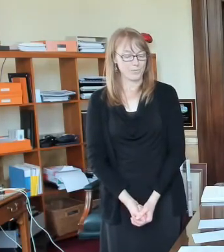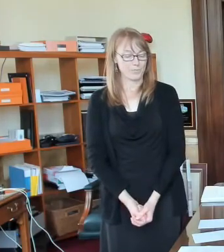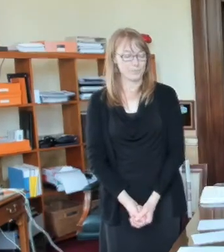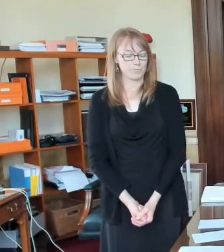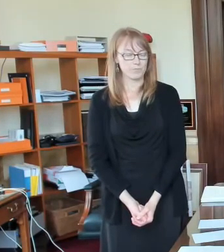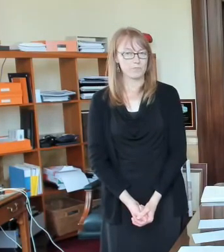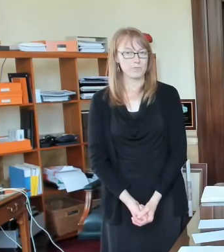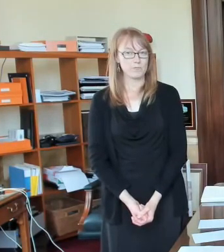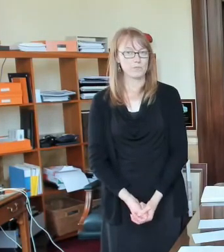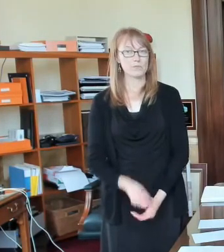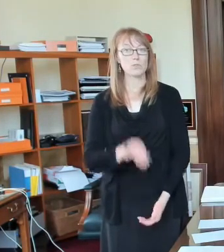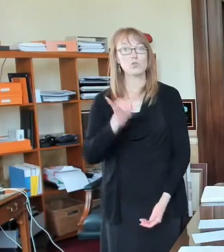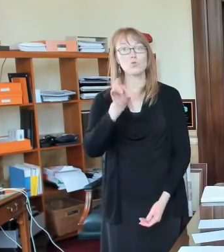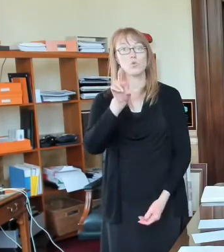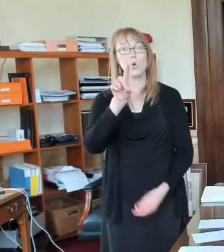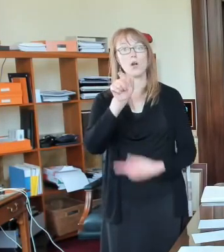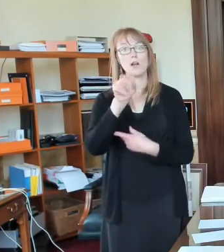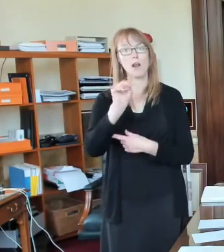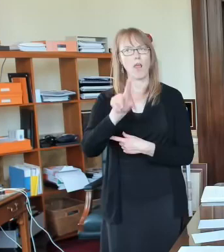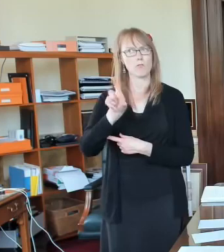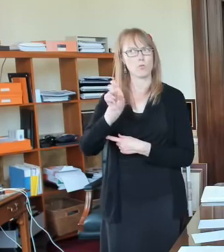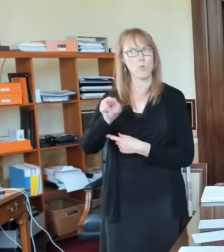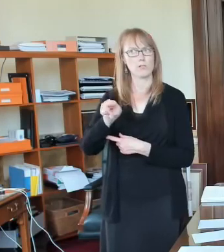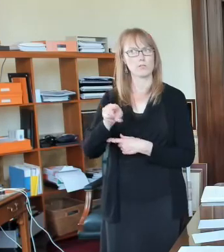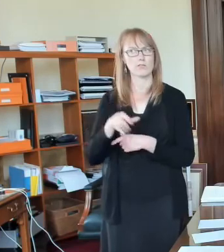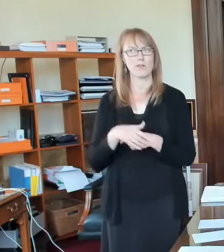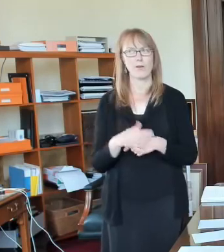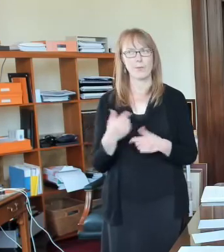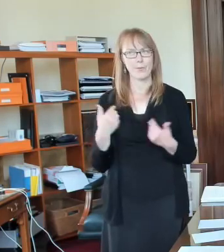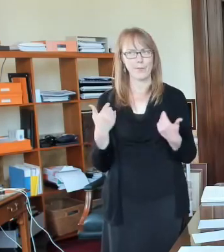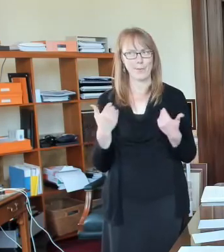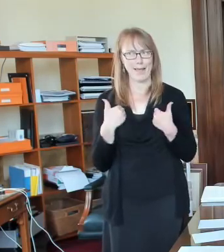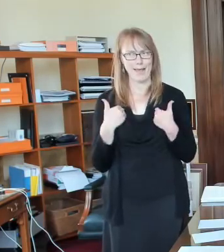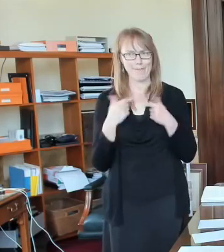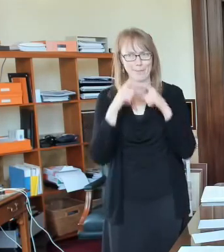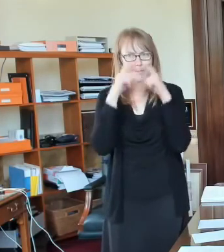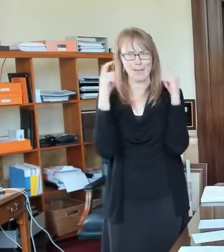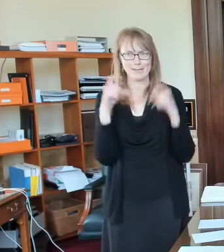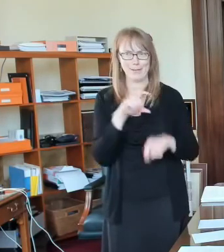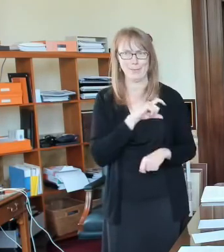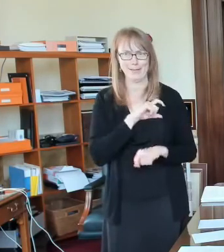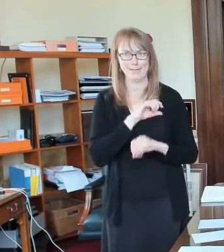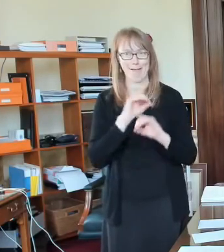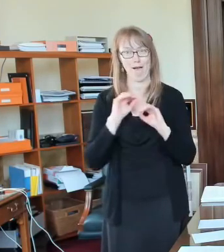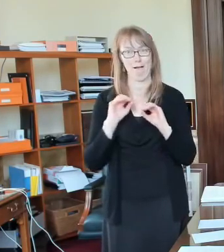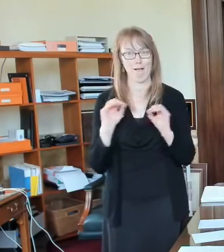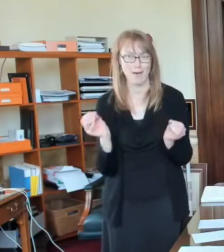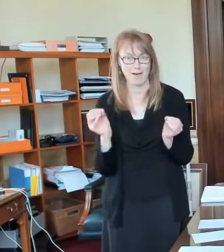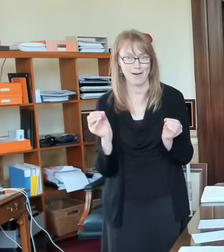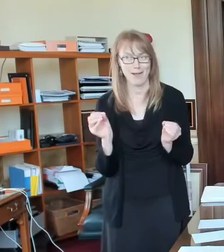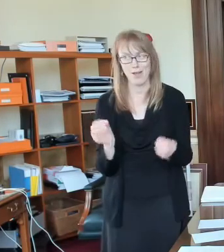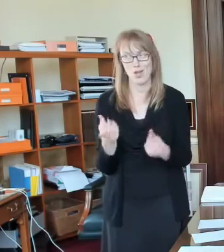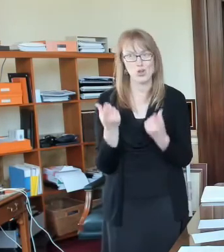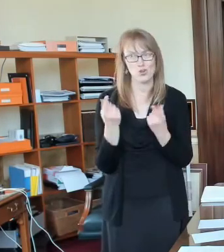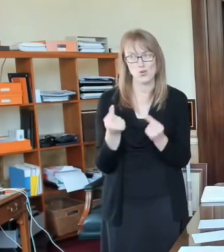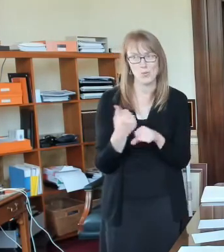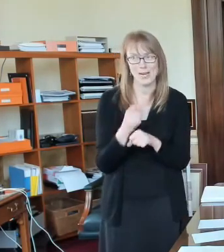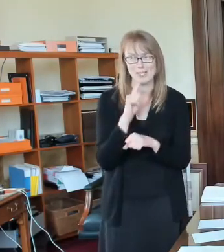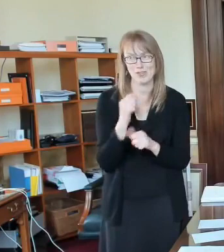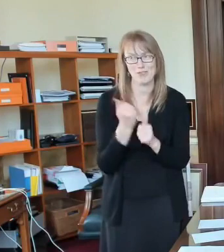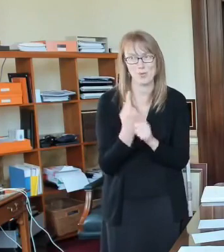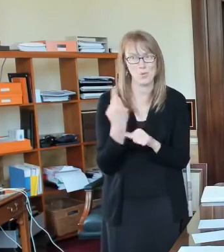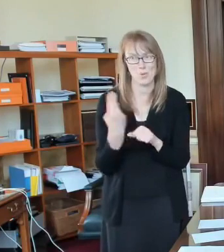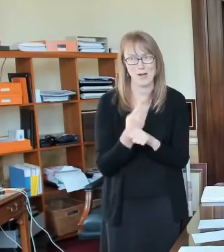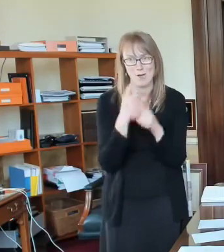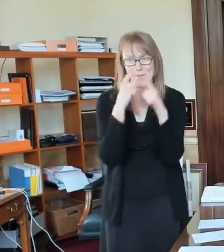asks and says that we don't have, quote, mask police. So how will you enforce the mask wearing? we don't